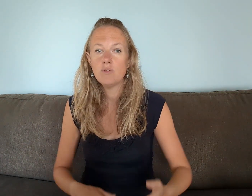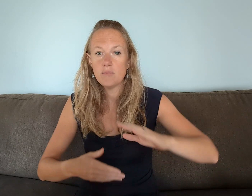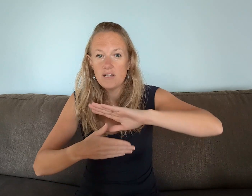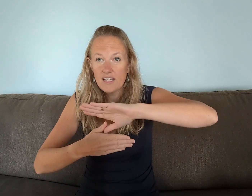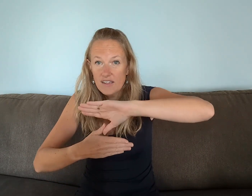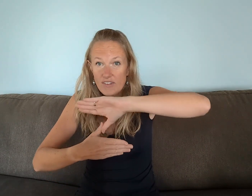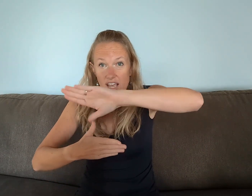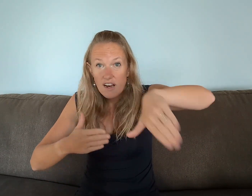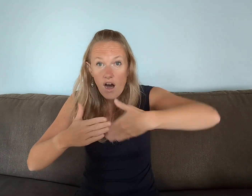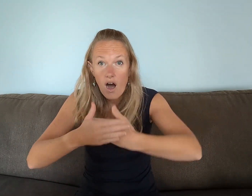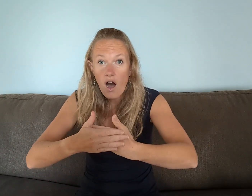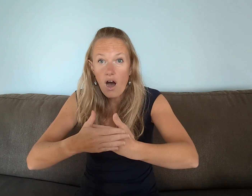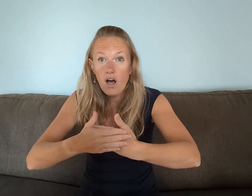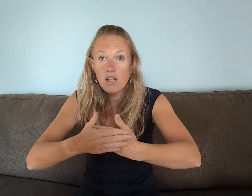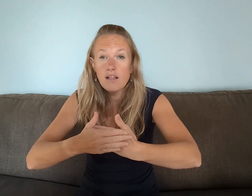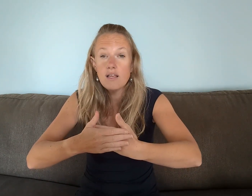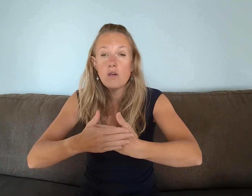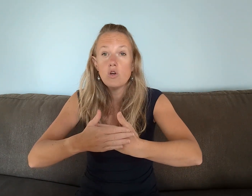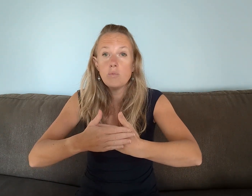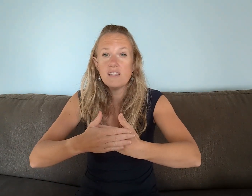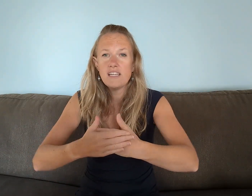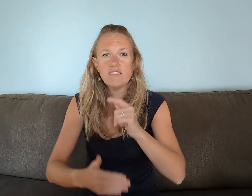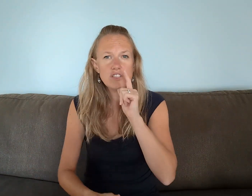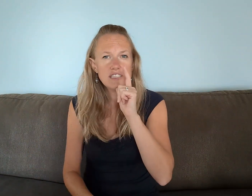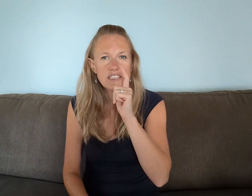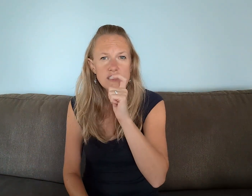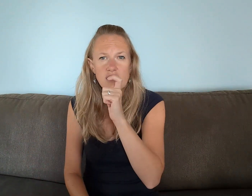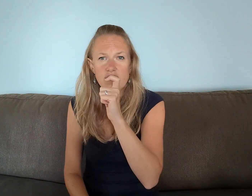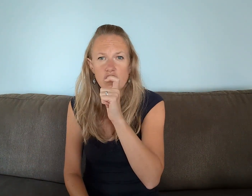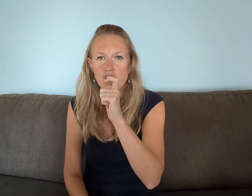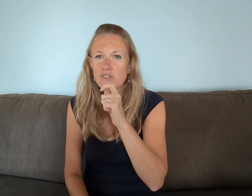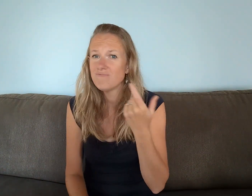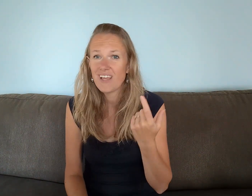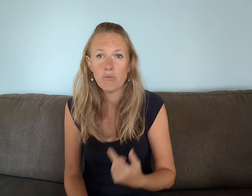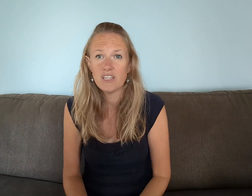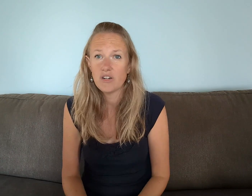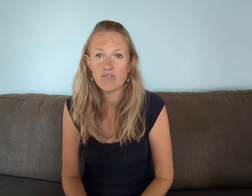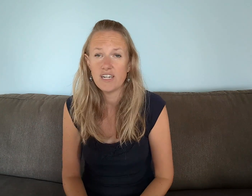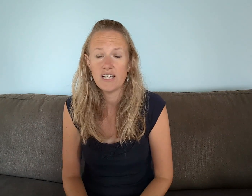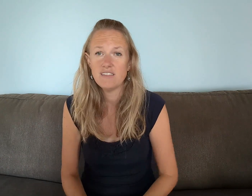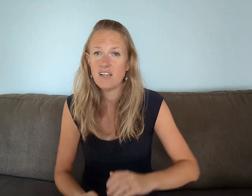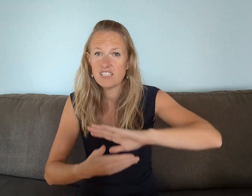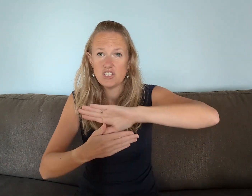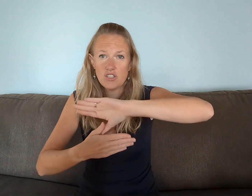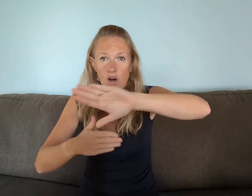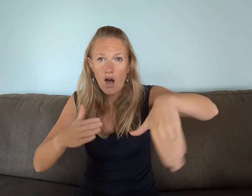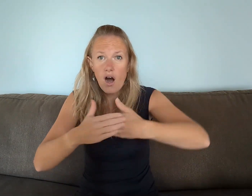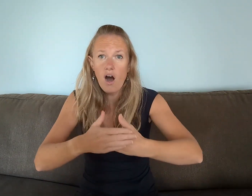will believe, and all who believe. So this is a sign for who. I really don't fit it in. I just do